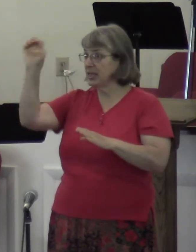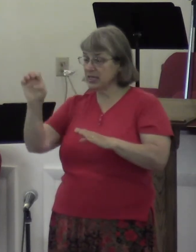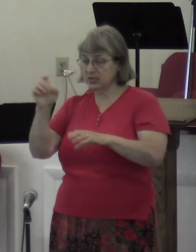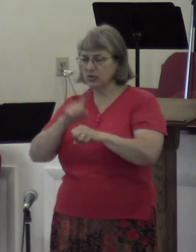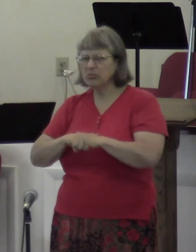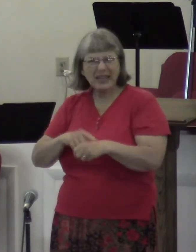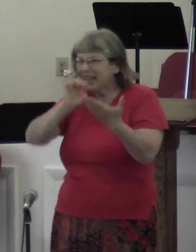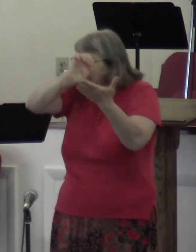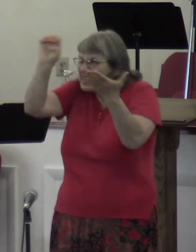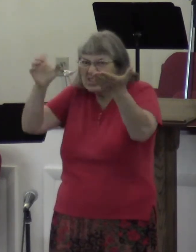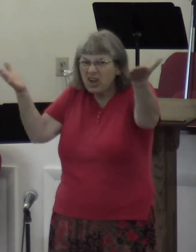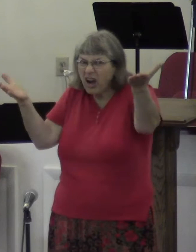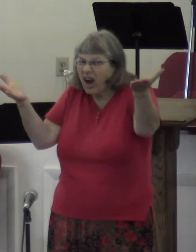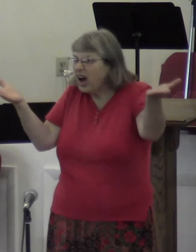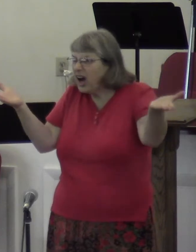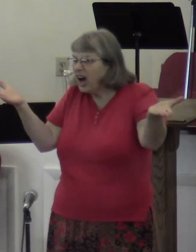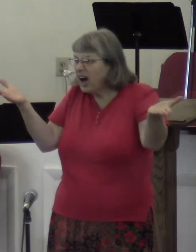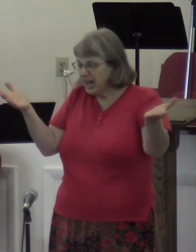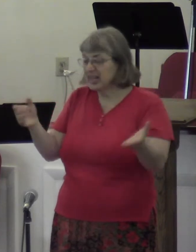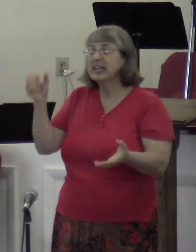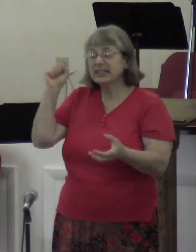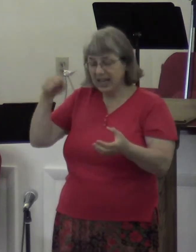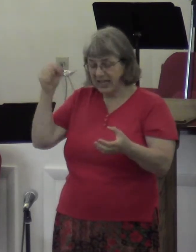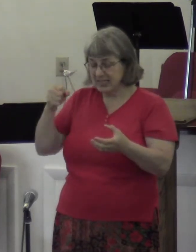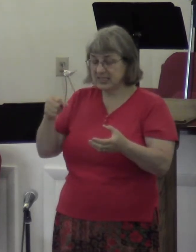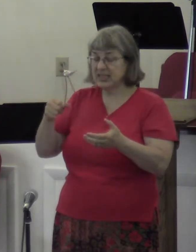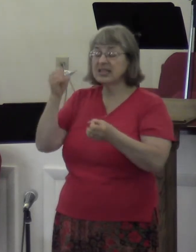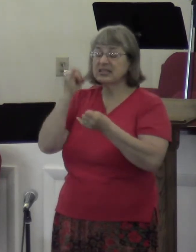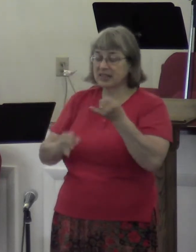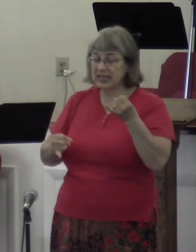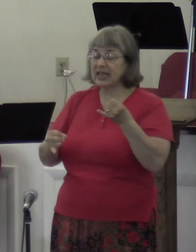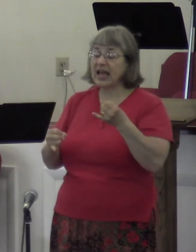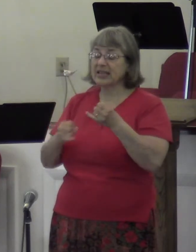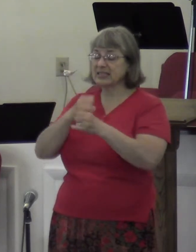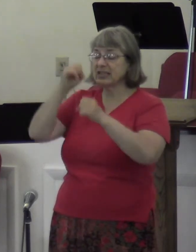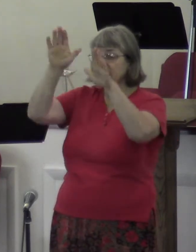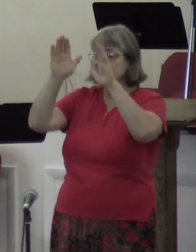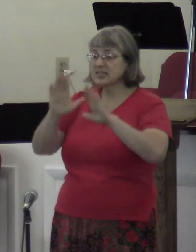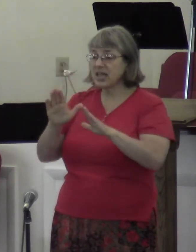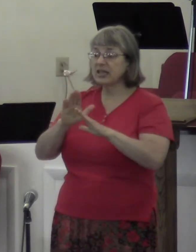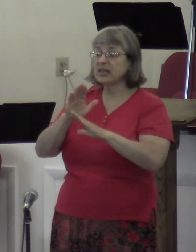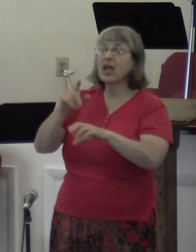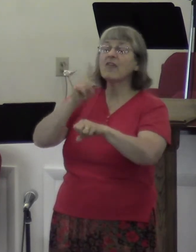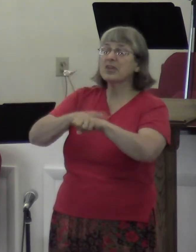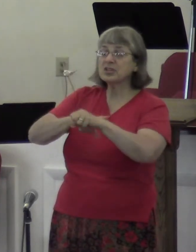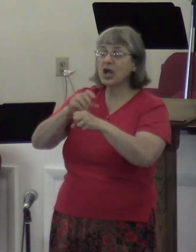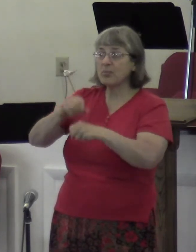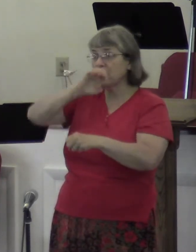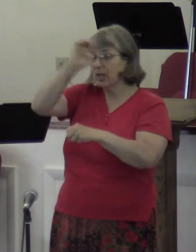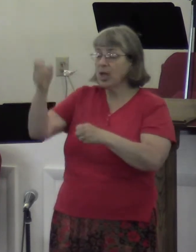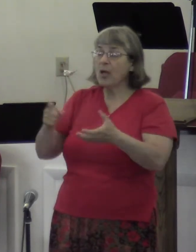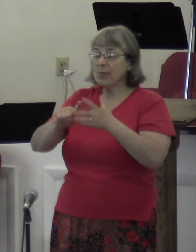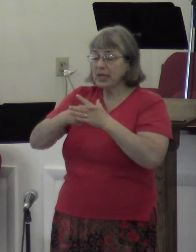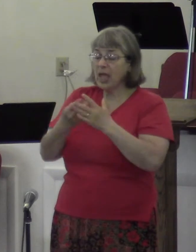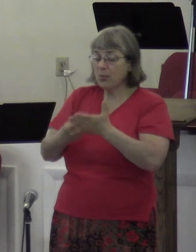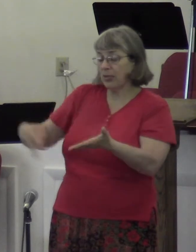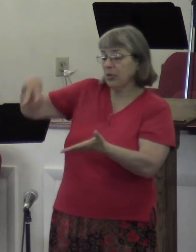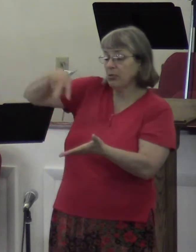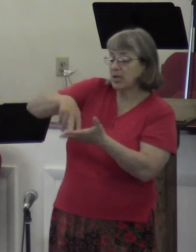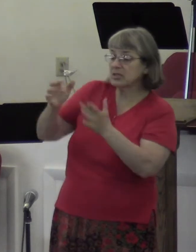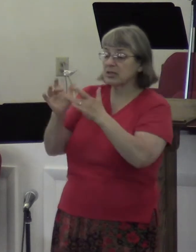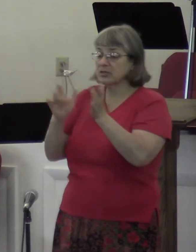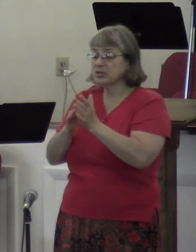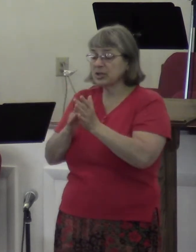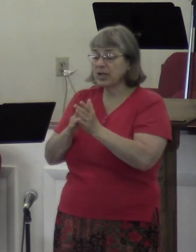To Easter? Yes, it's the last Sunday of the season of Easter. It began with the resurrection of Jesus, and it ends